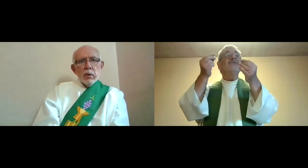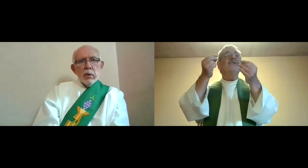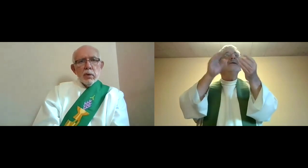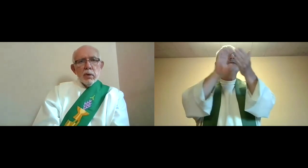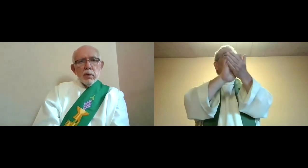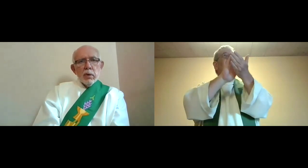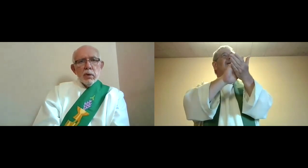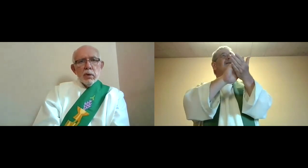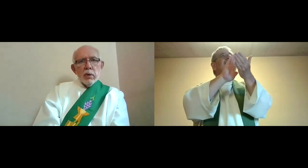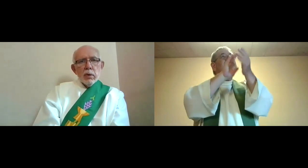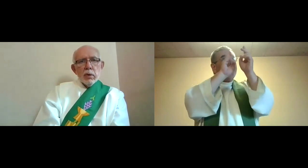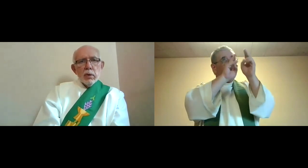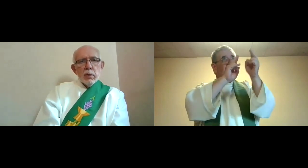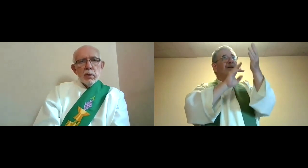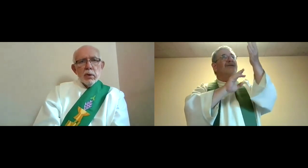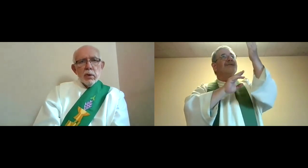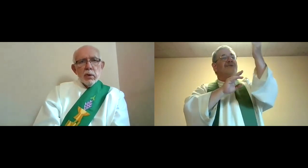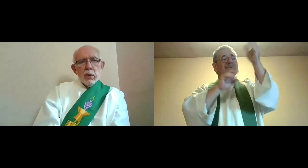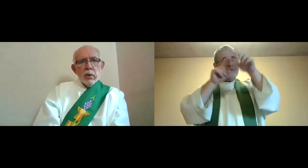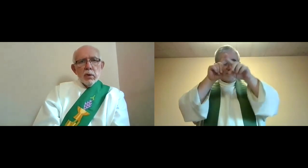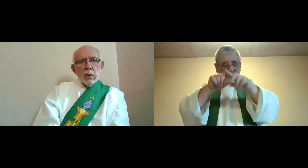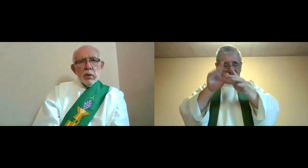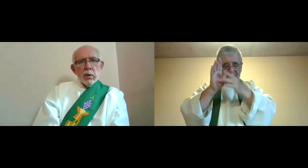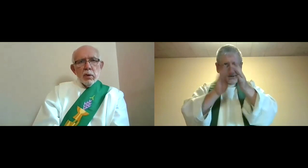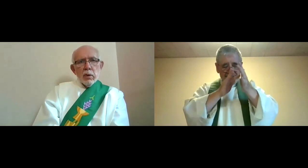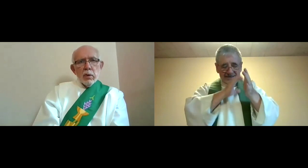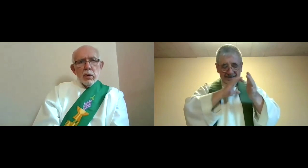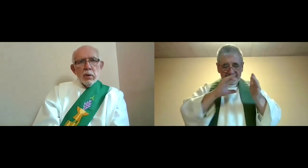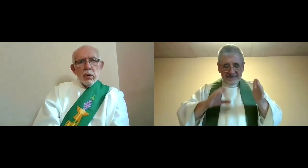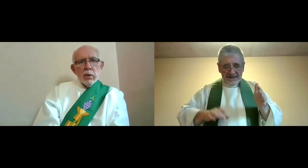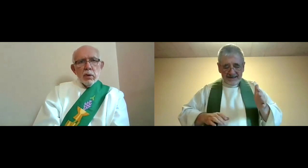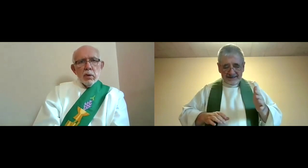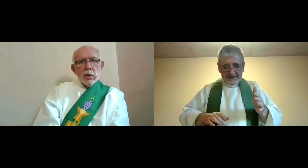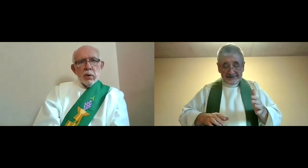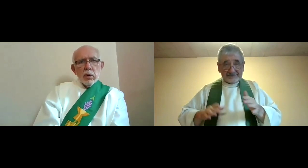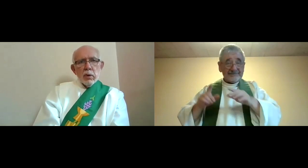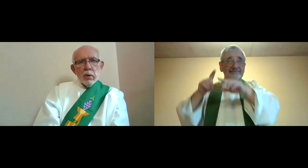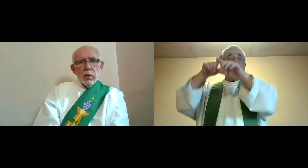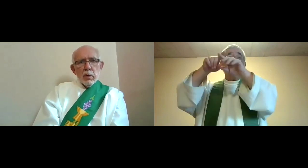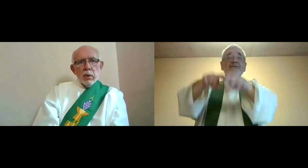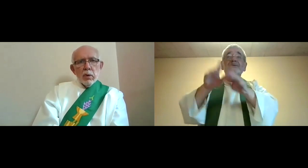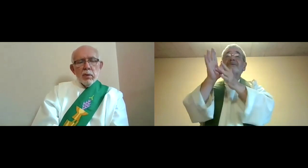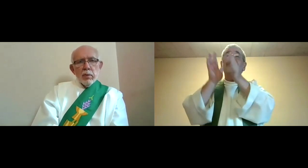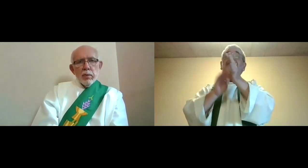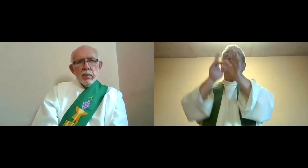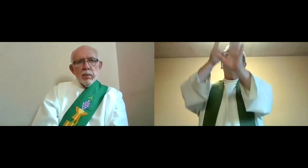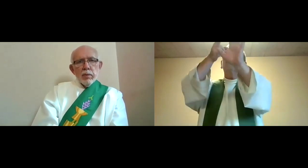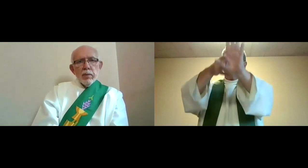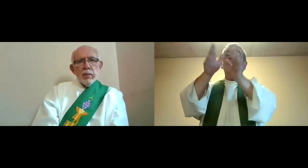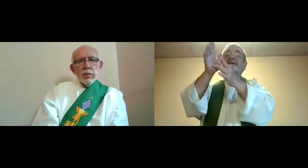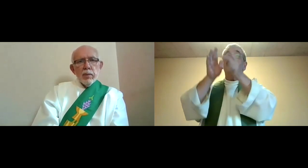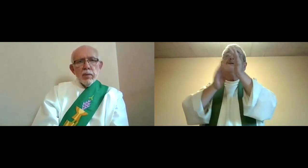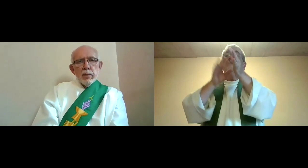ages, we may merit to be co-heirs to eternal life, and may praise and glorify you through your Son, Jesus Christ. Through